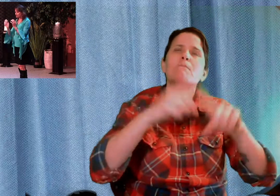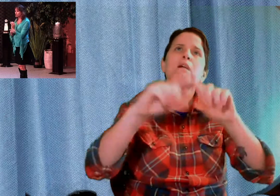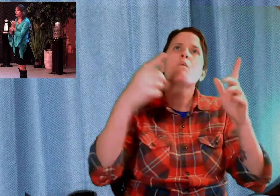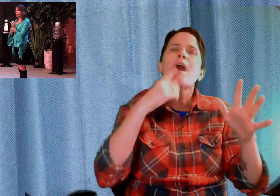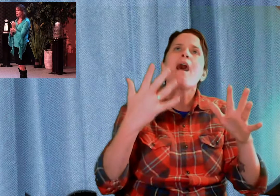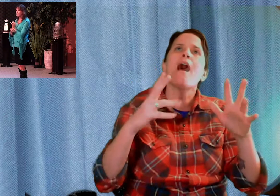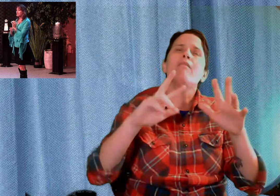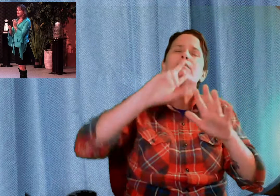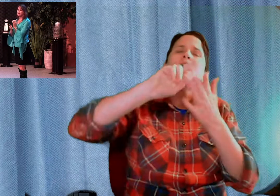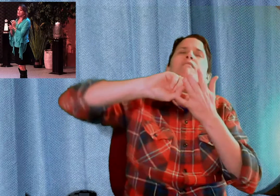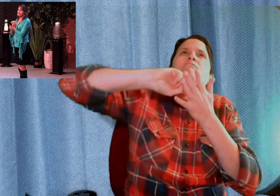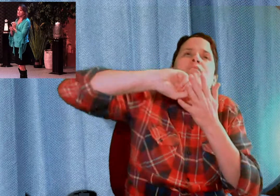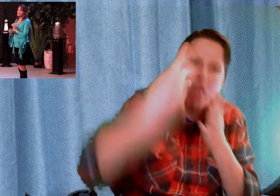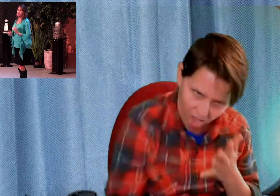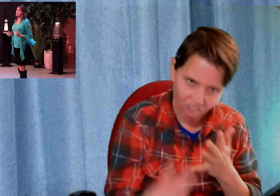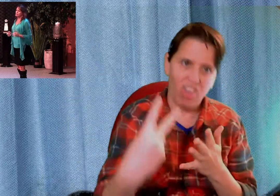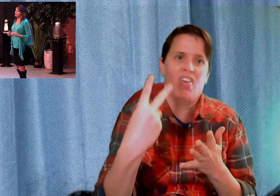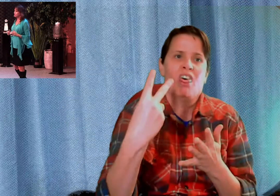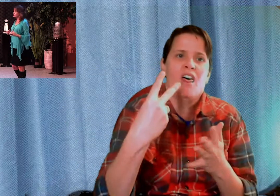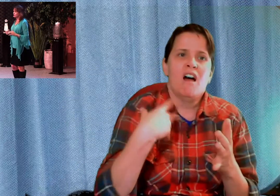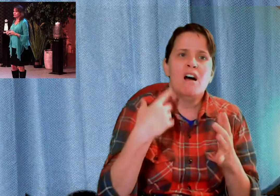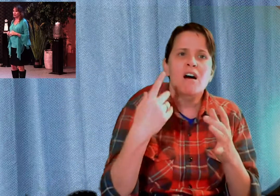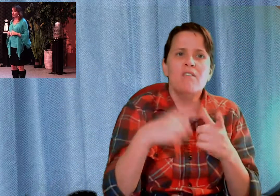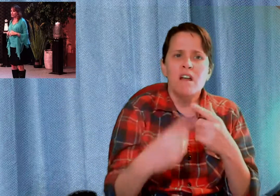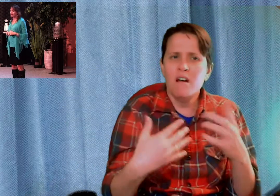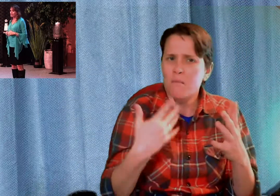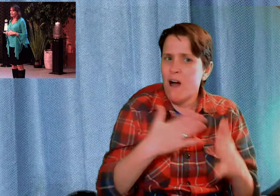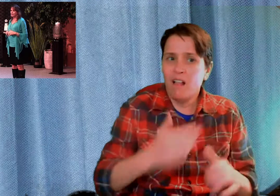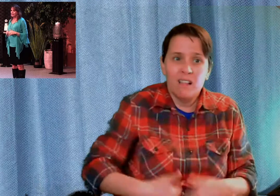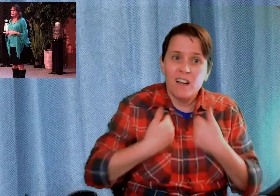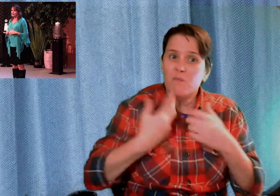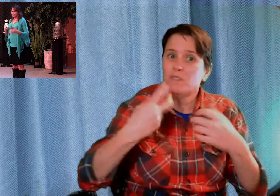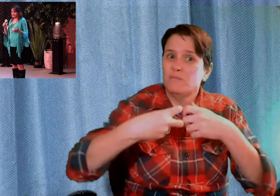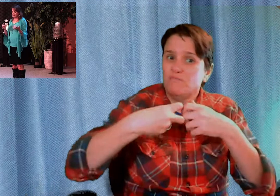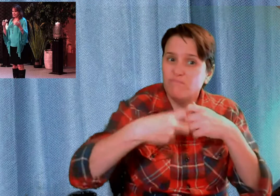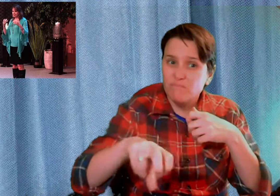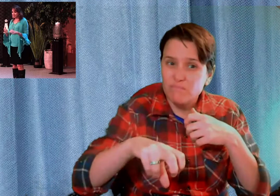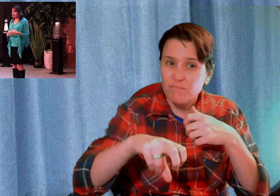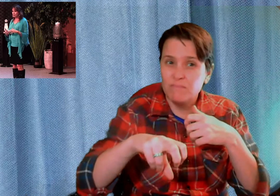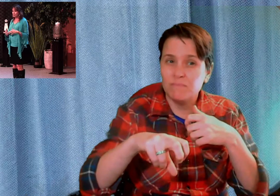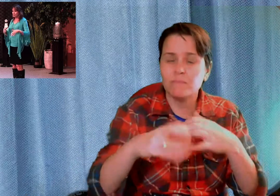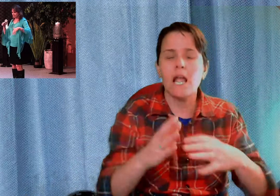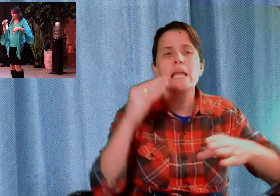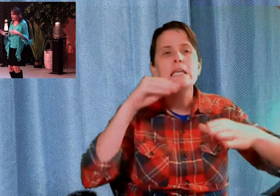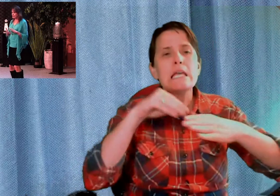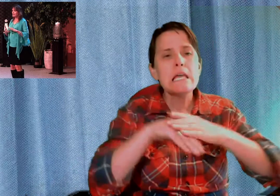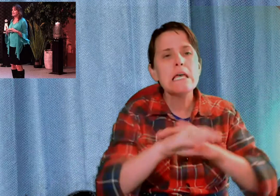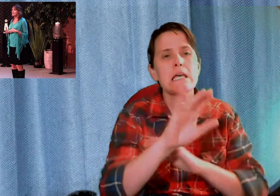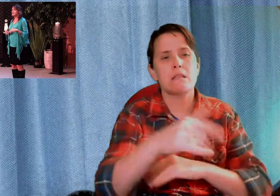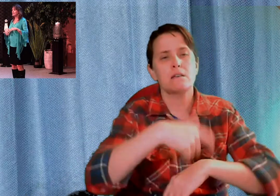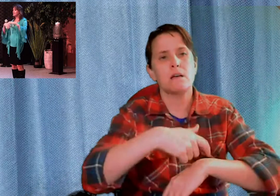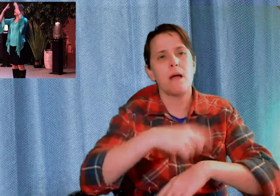this drop, it came out of a time in my life where it was really hard. And in that stumble, I hit